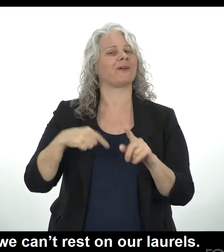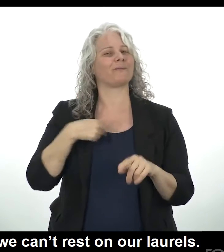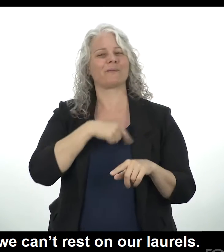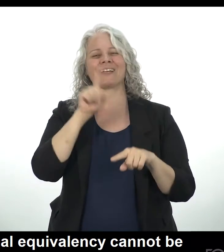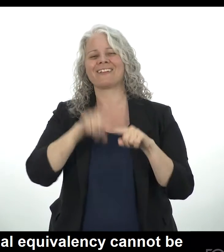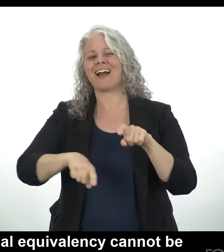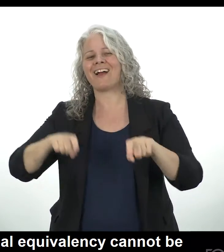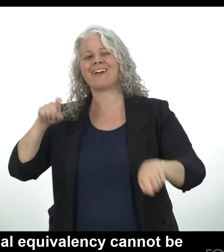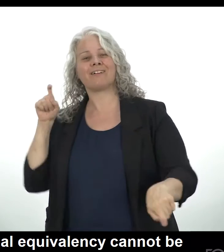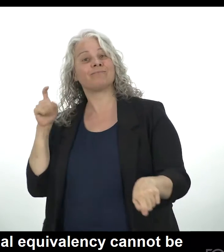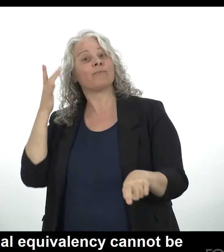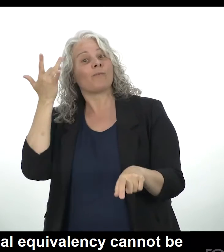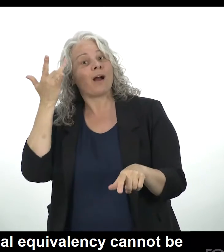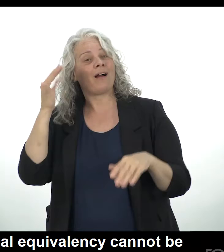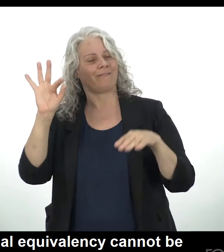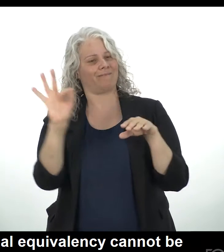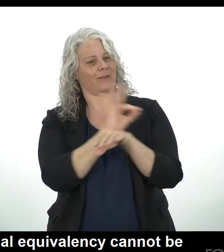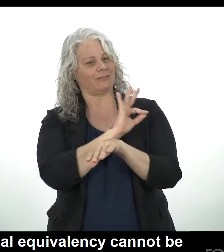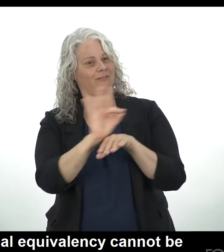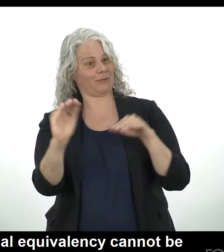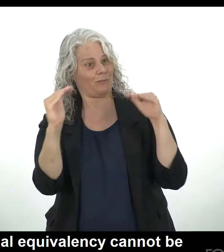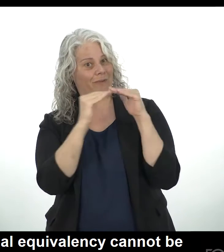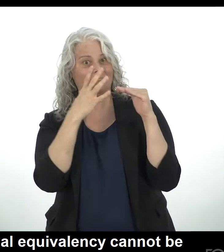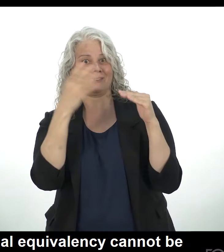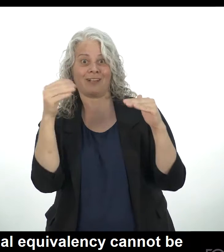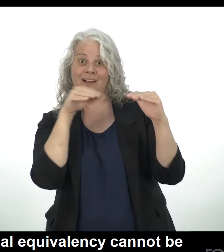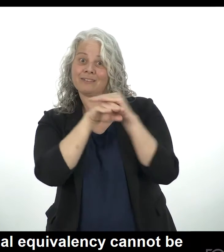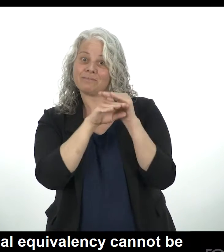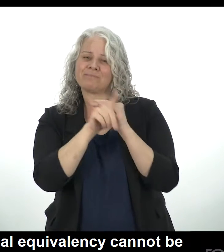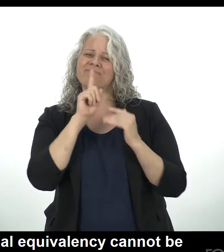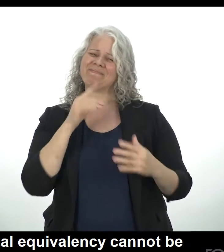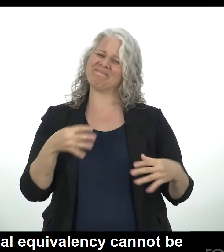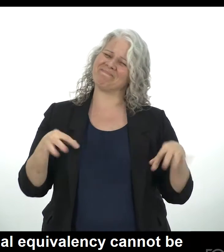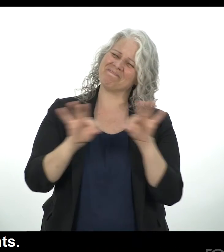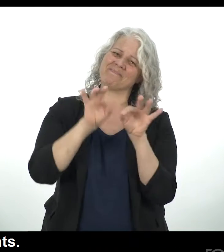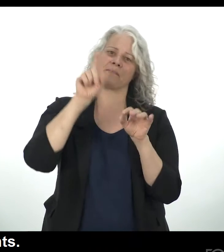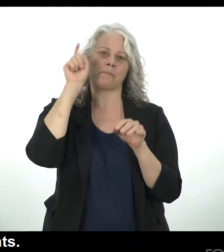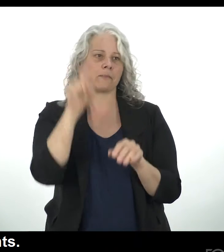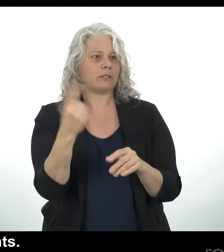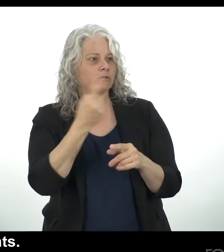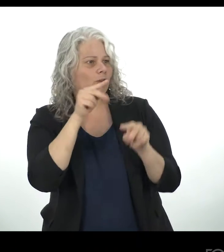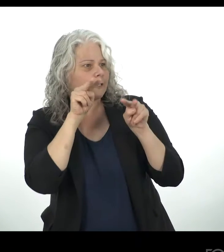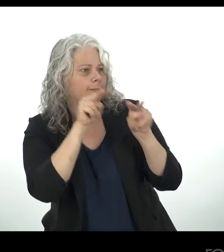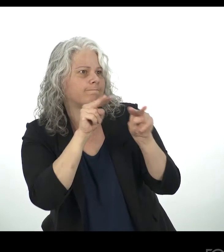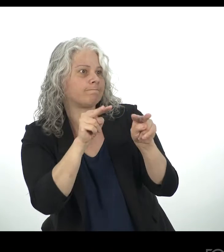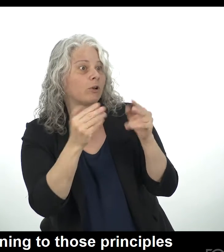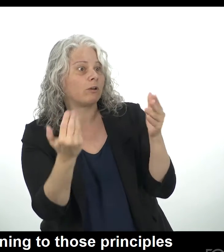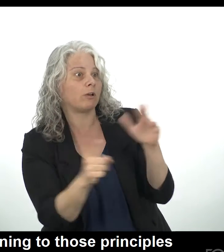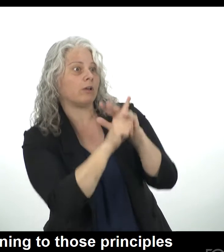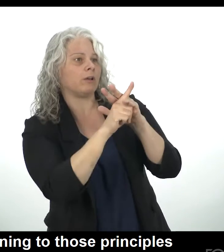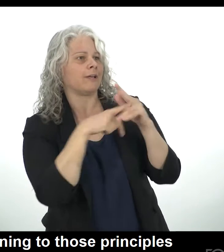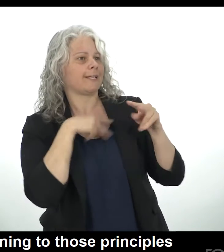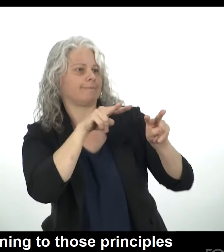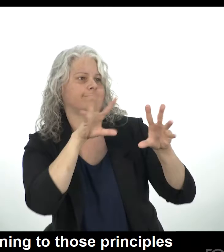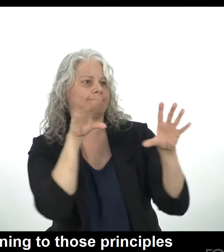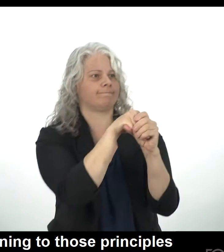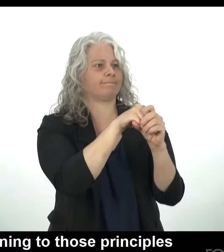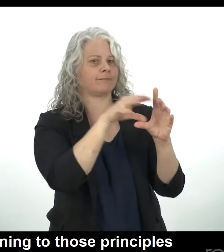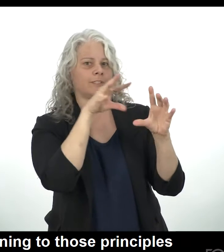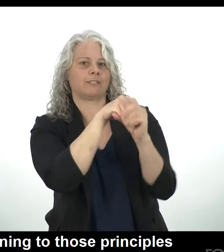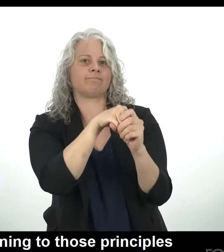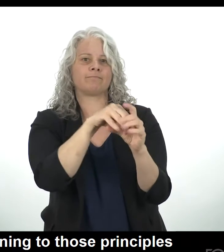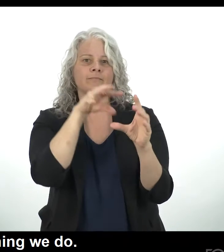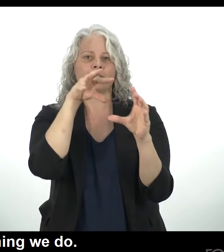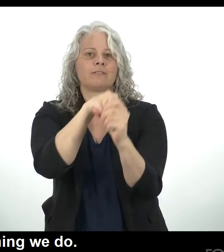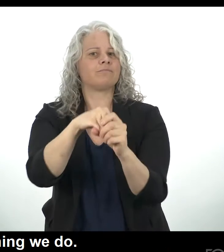on our laurels because accessibility and functional equivalency cannot be afterthoughts. We need to continue to give meaning to